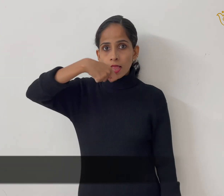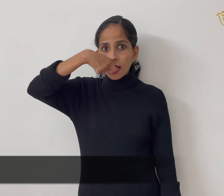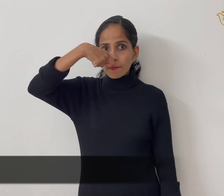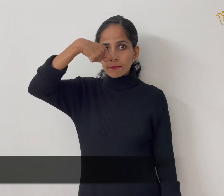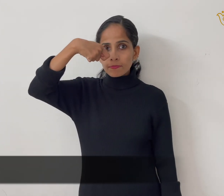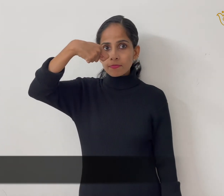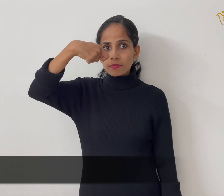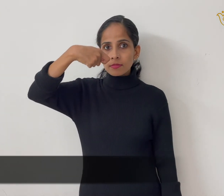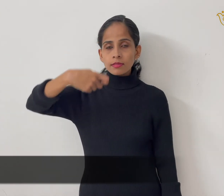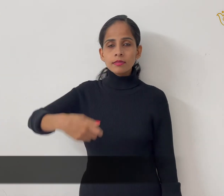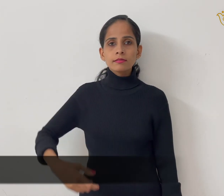spoon,